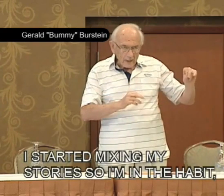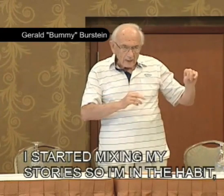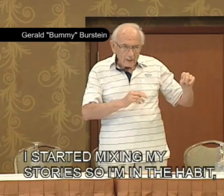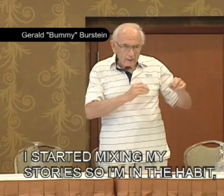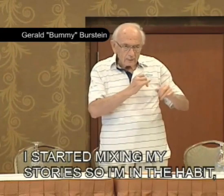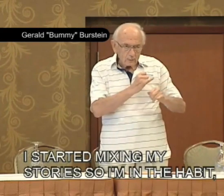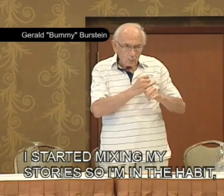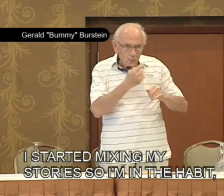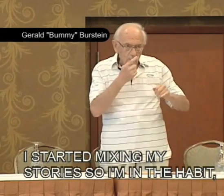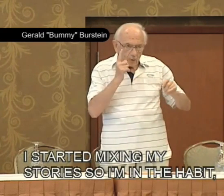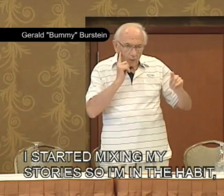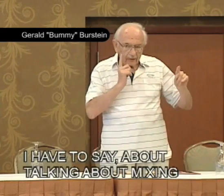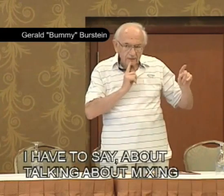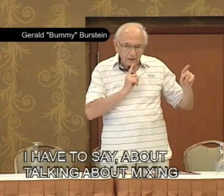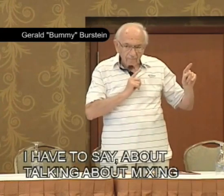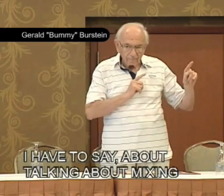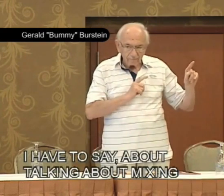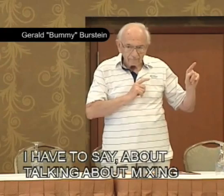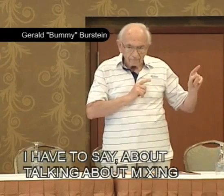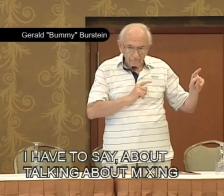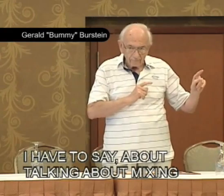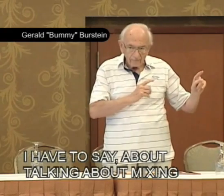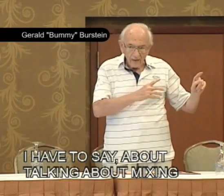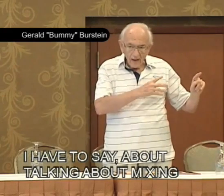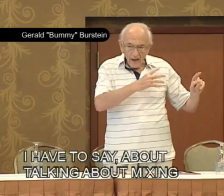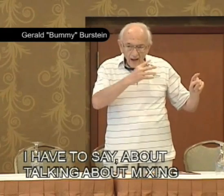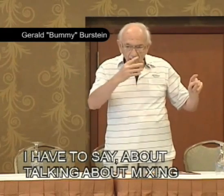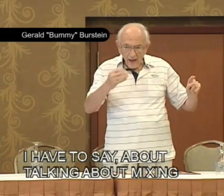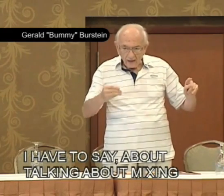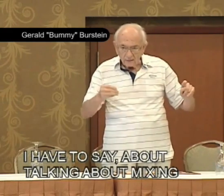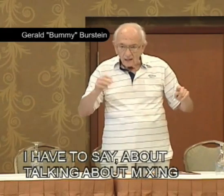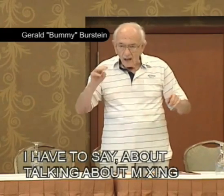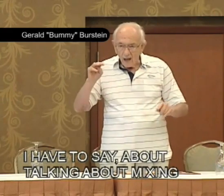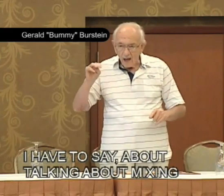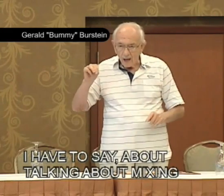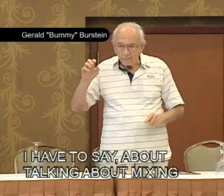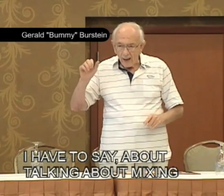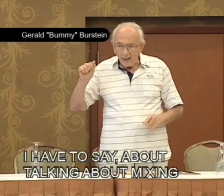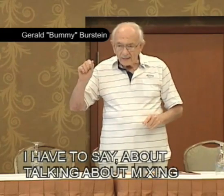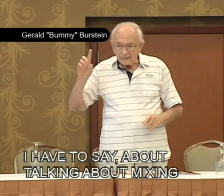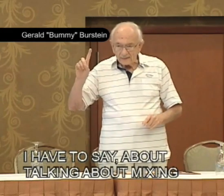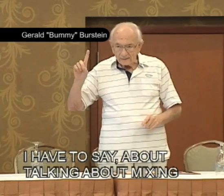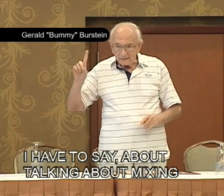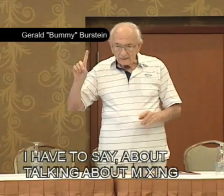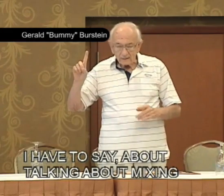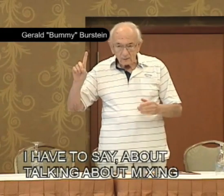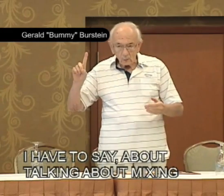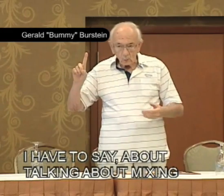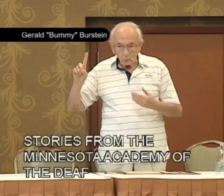so I'm in the habit I have to say of talking about mixing stories from the Minnesota Academy of the Deaf